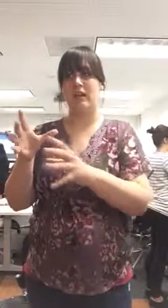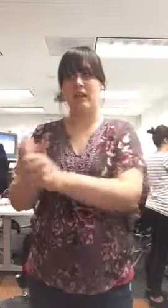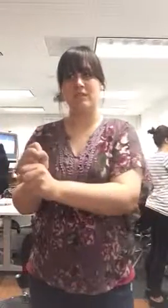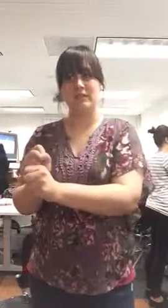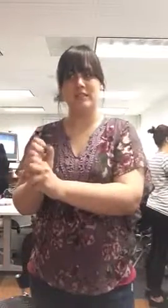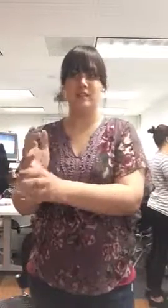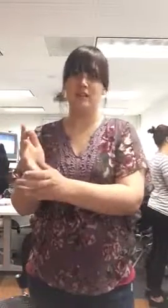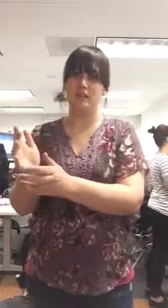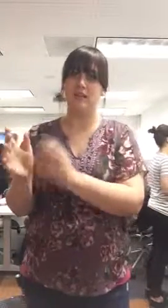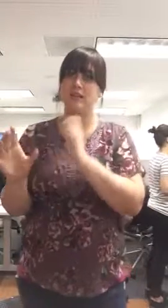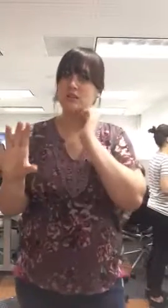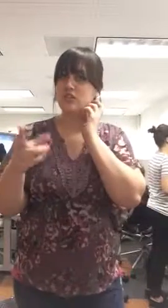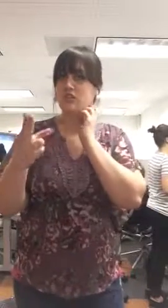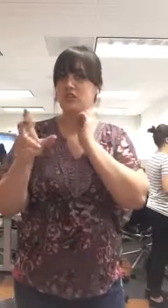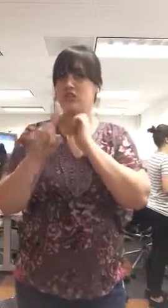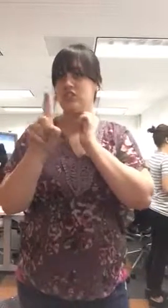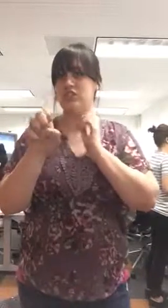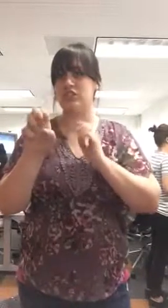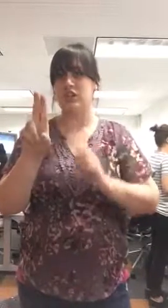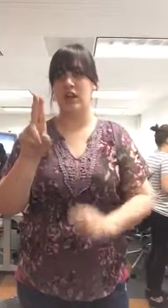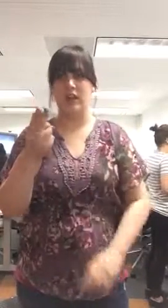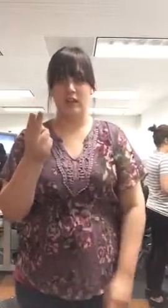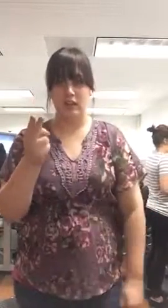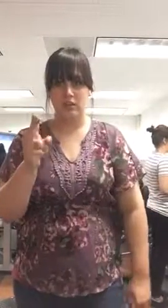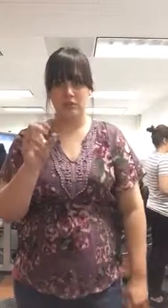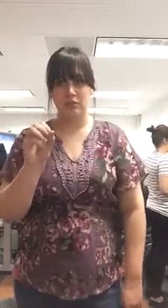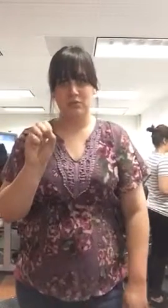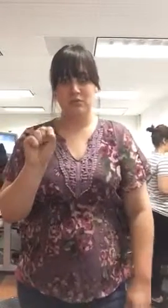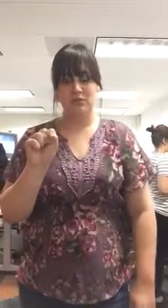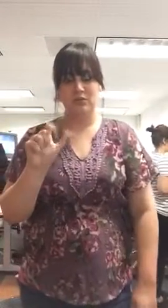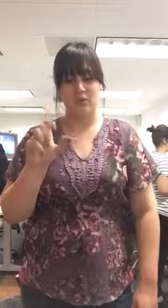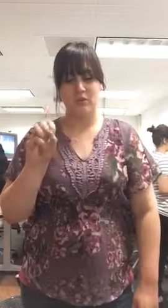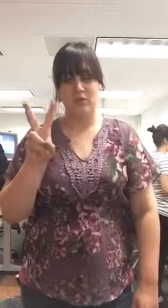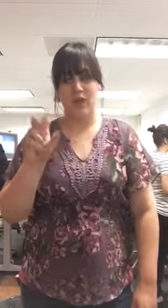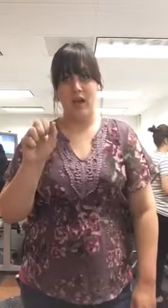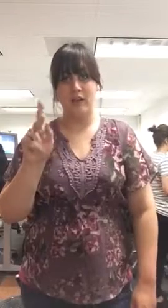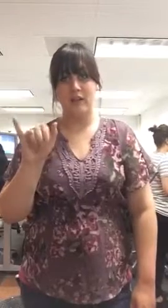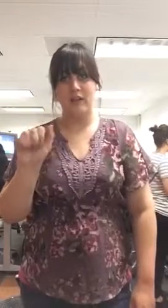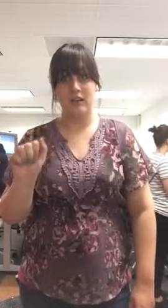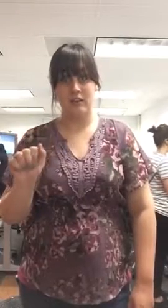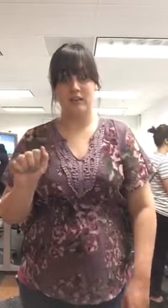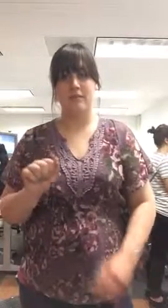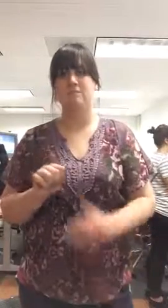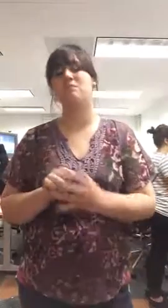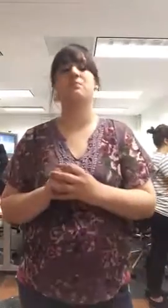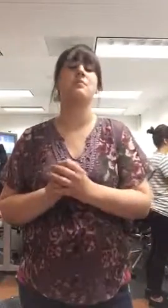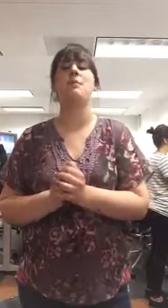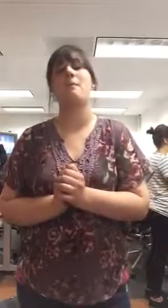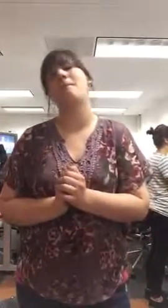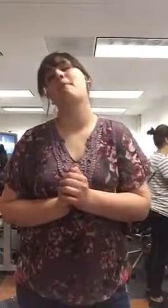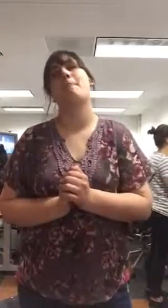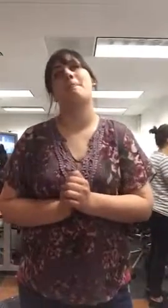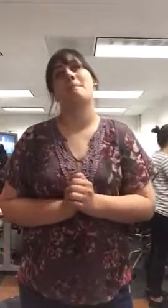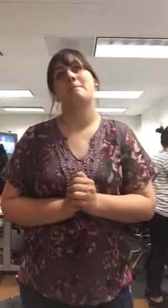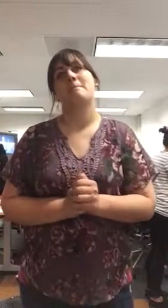of Czechoslovakia, Germany, Poland. They loaded whole factories, whole cities, heavy industry onto Russian